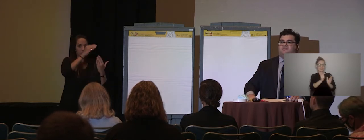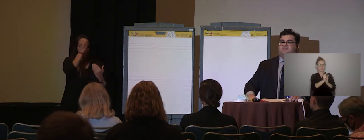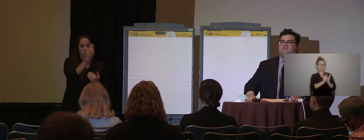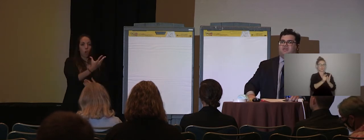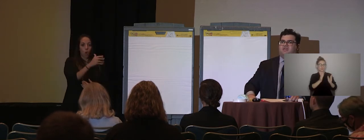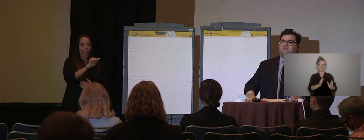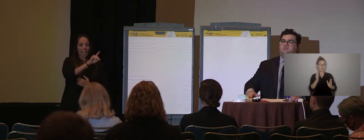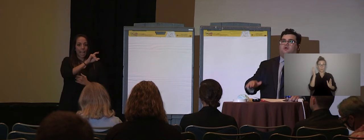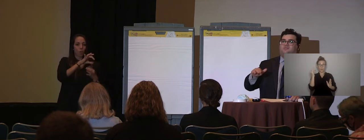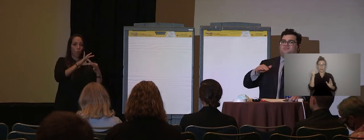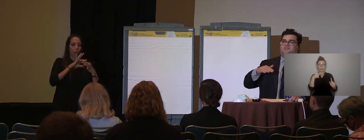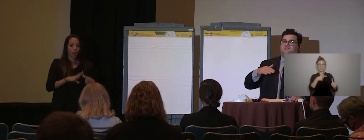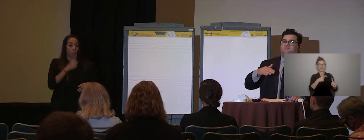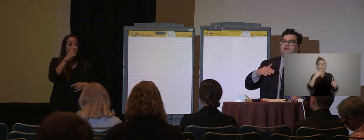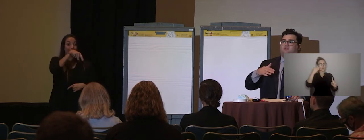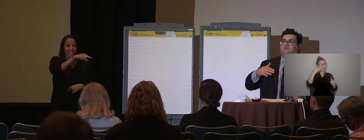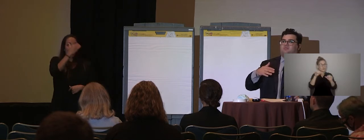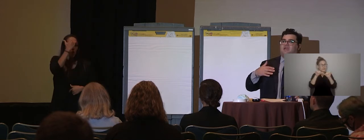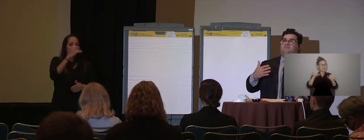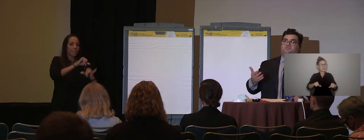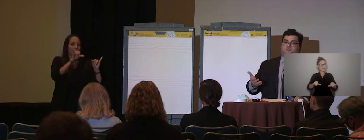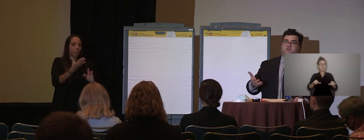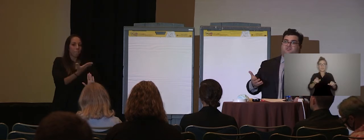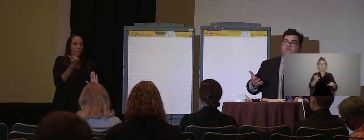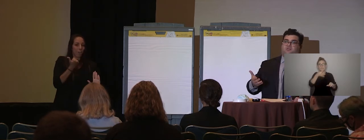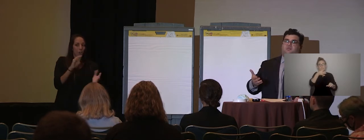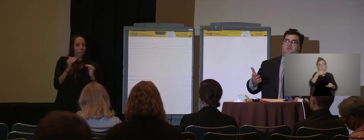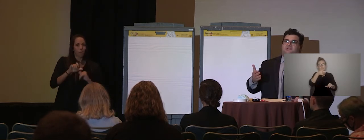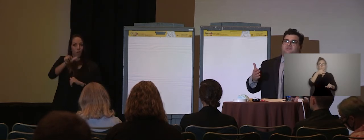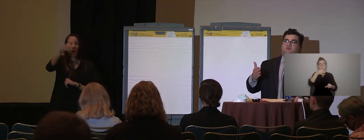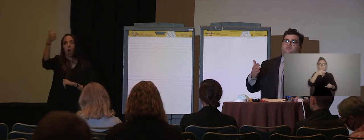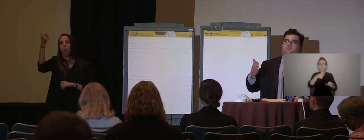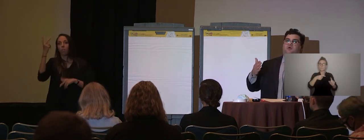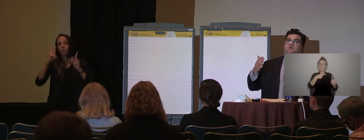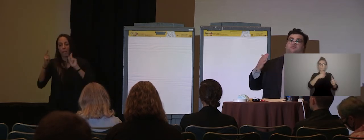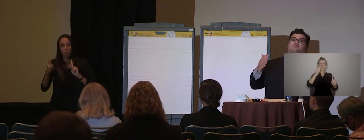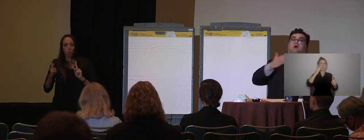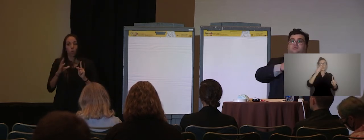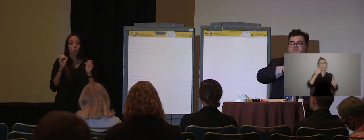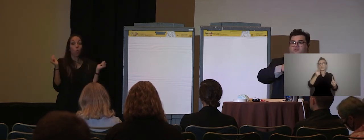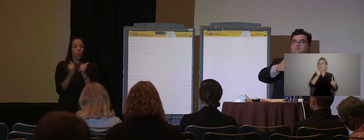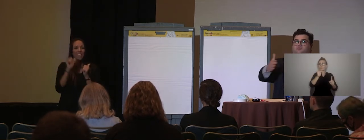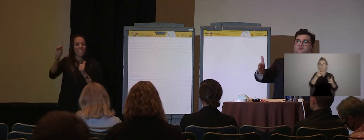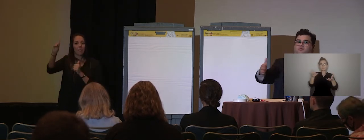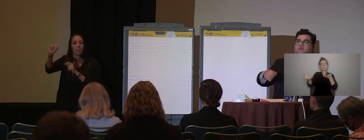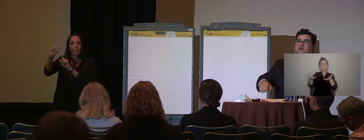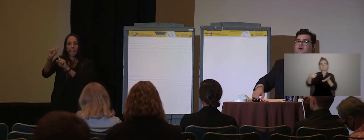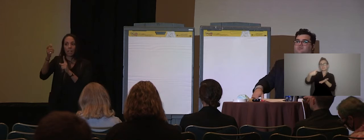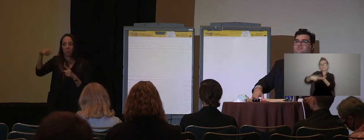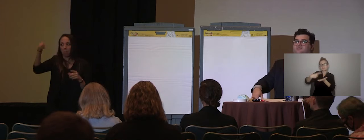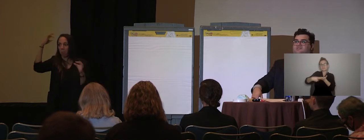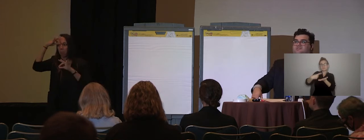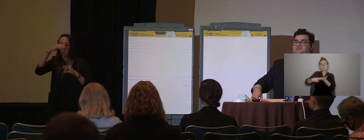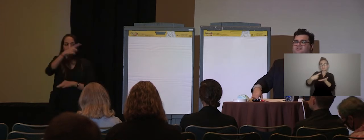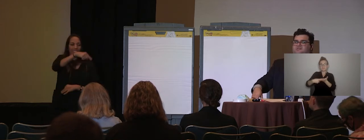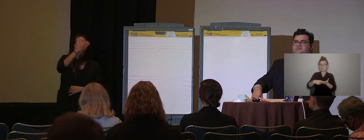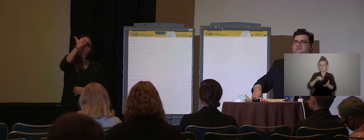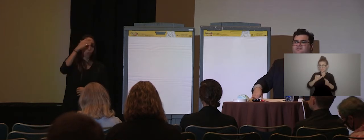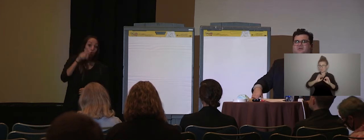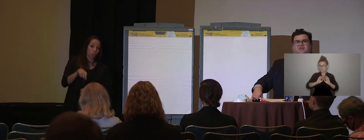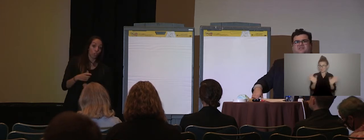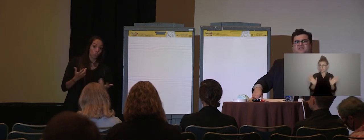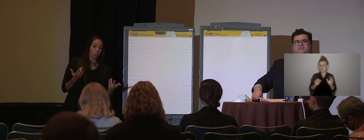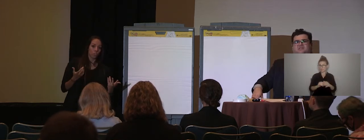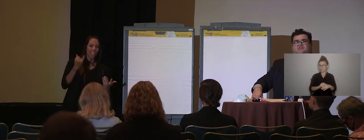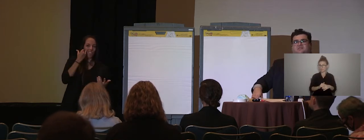because they know the system better than the average person, so they'll know who to talk to, how to assist things,